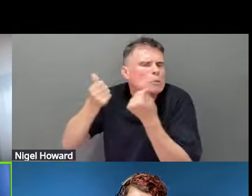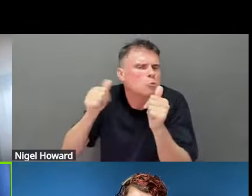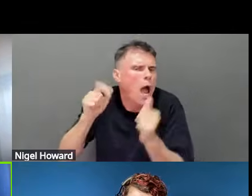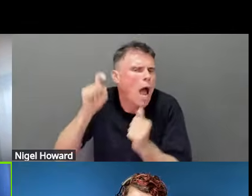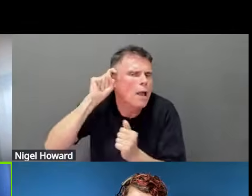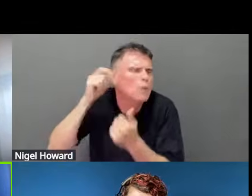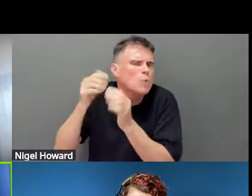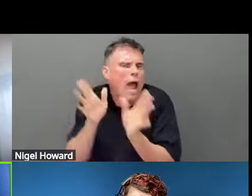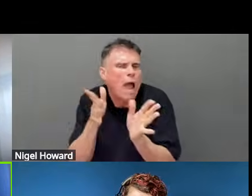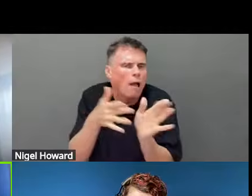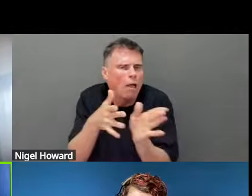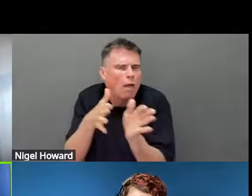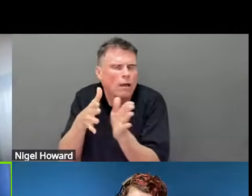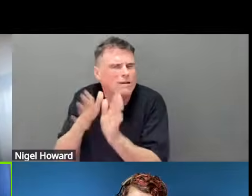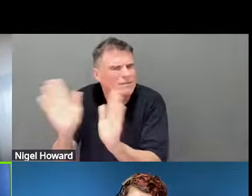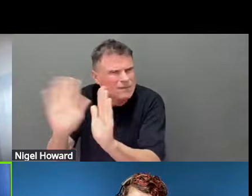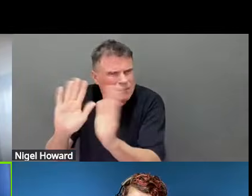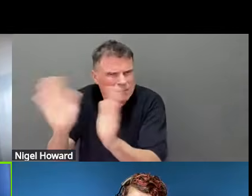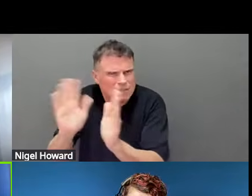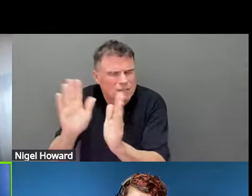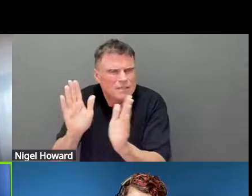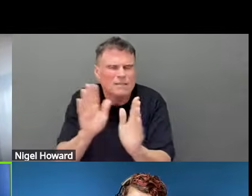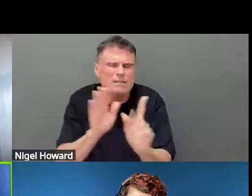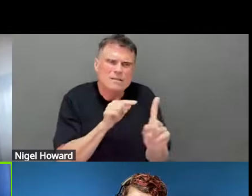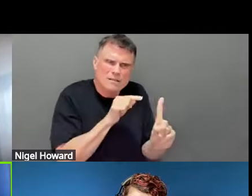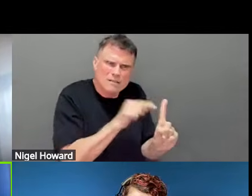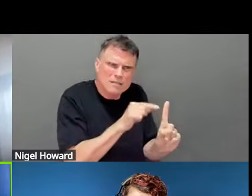We're not able to think about, well, just try a